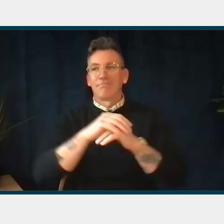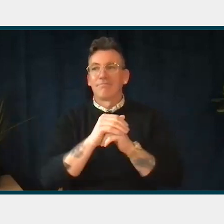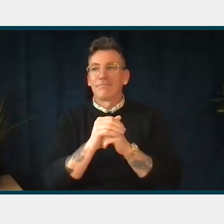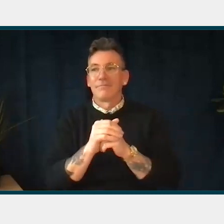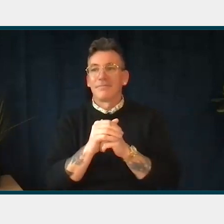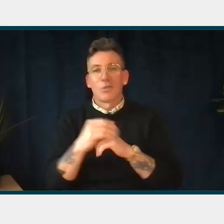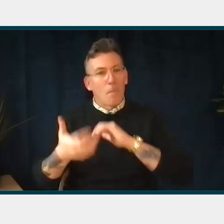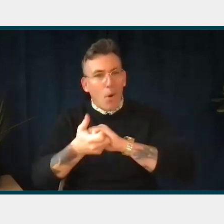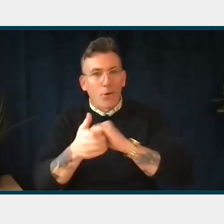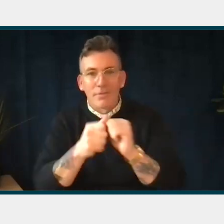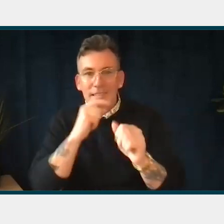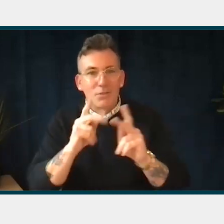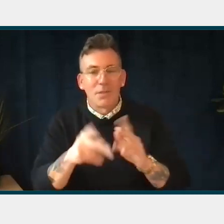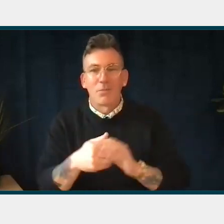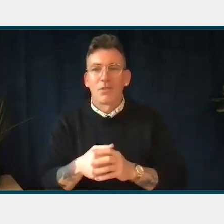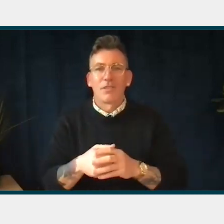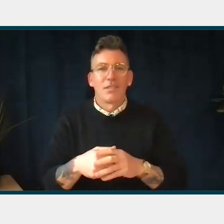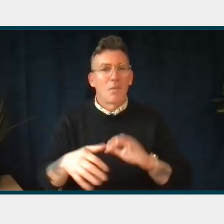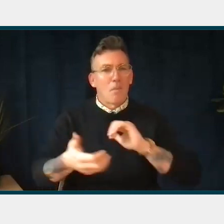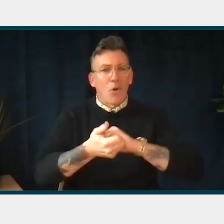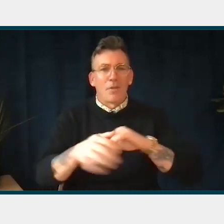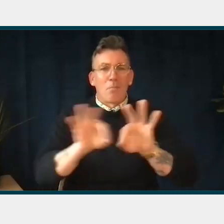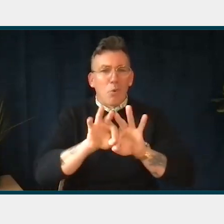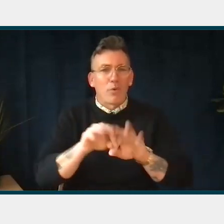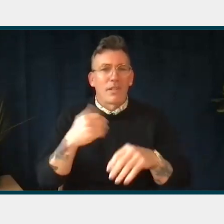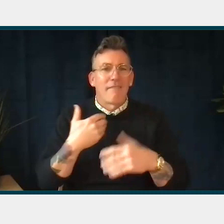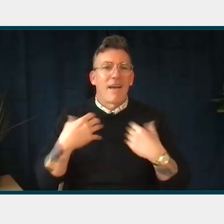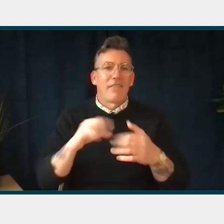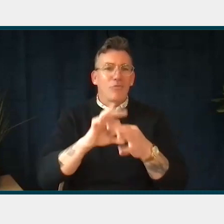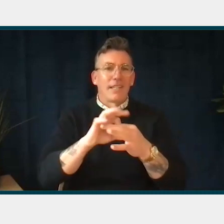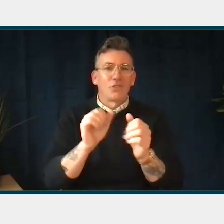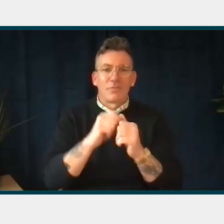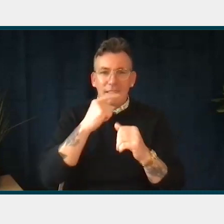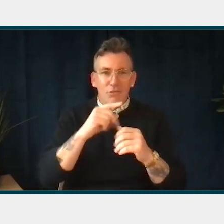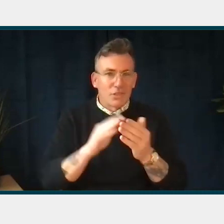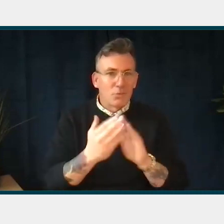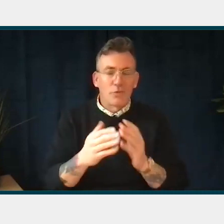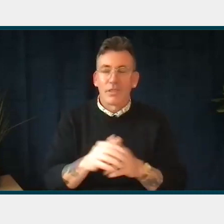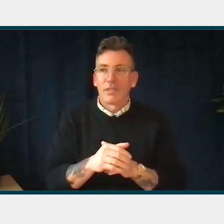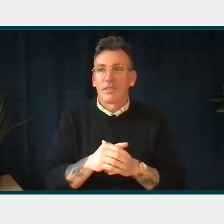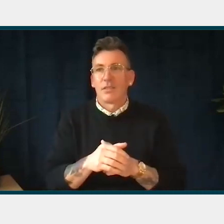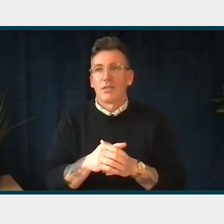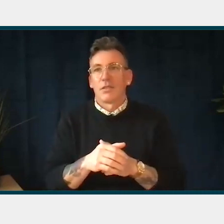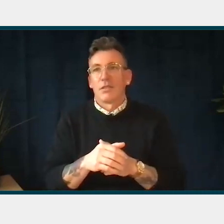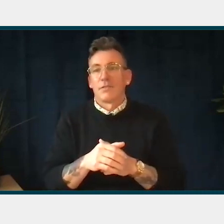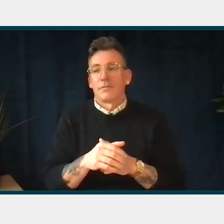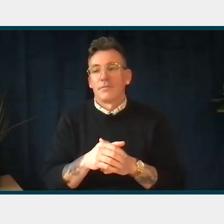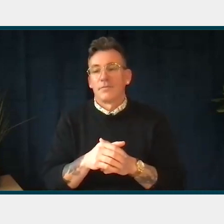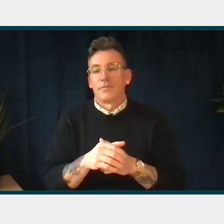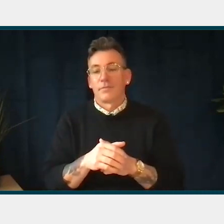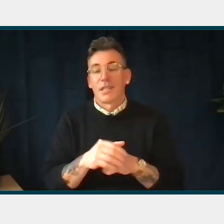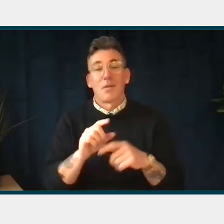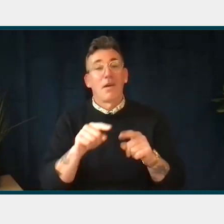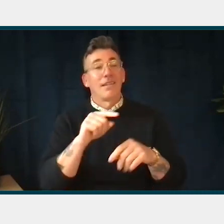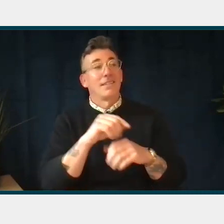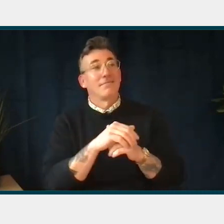And we're in, you know, and how we move through the world. We, you know, partnering is important to have those healthy relationships within the hearing